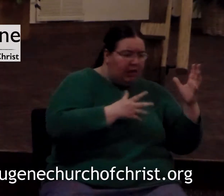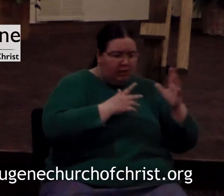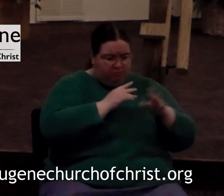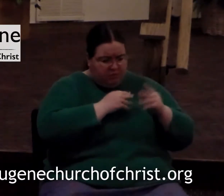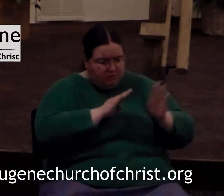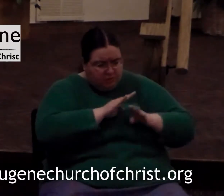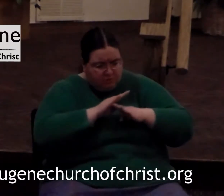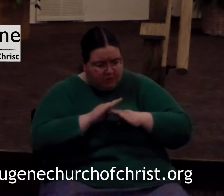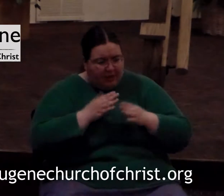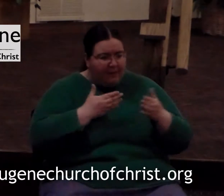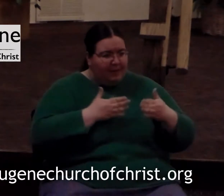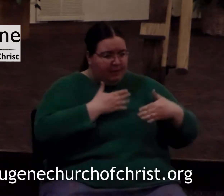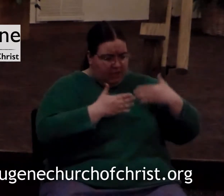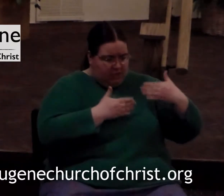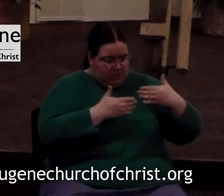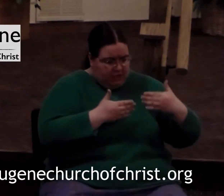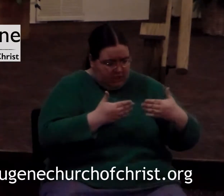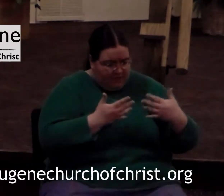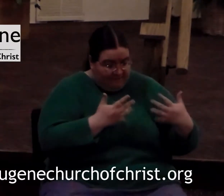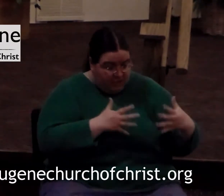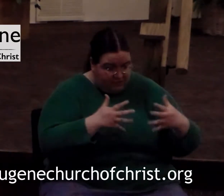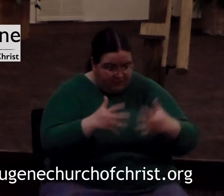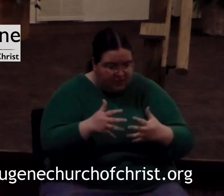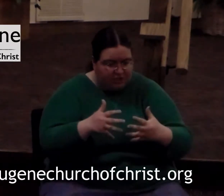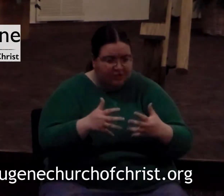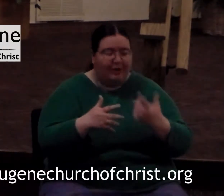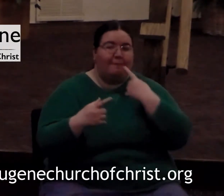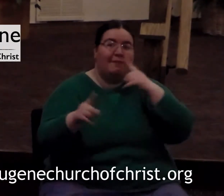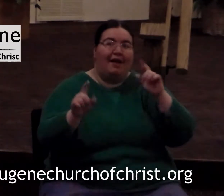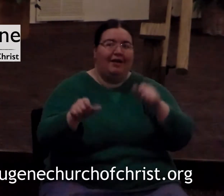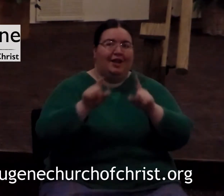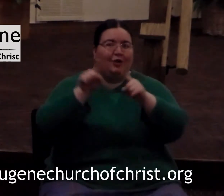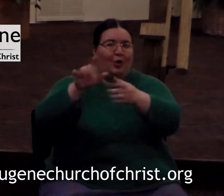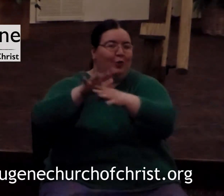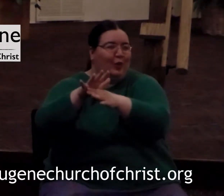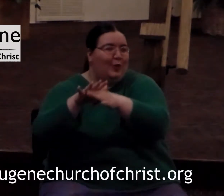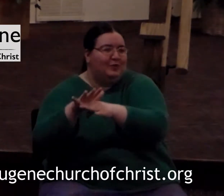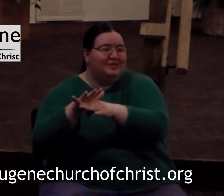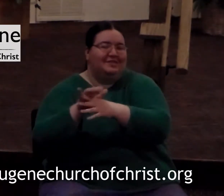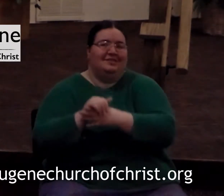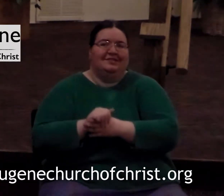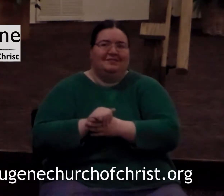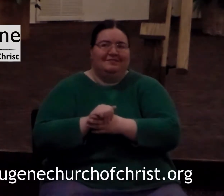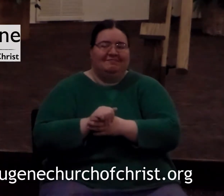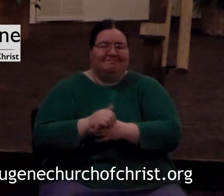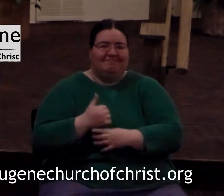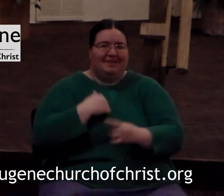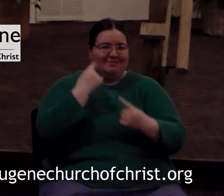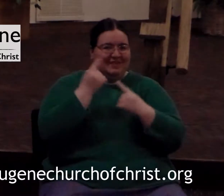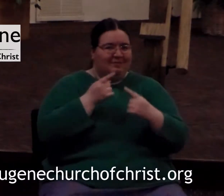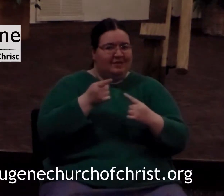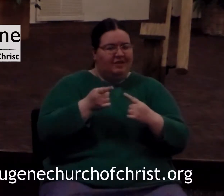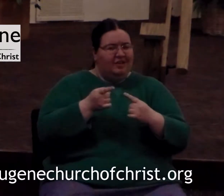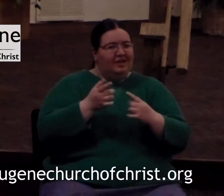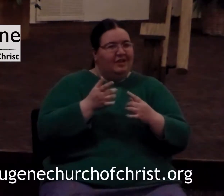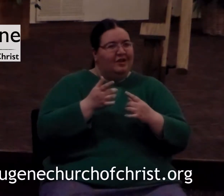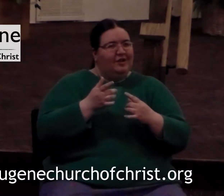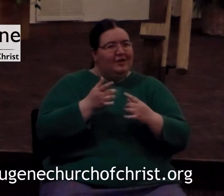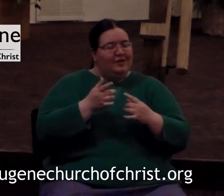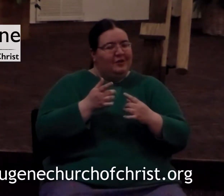get through the end of all of that, then we can finally go to the coast. And I think about this as James writes, we make a lot of plans for the future, not really knowing